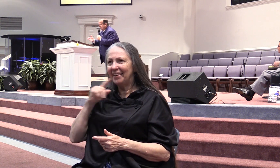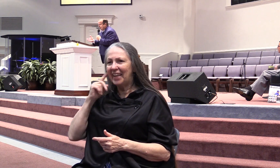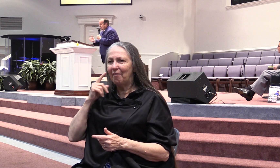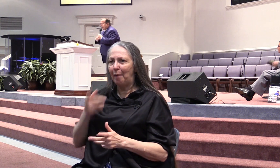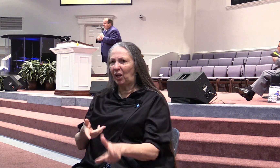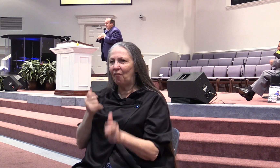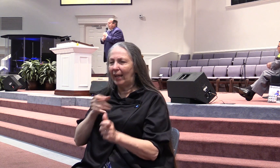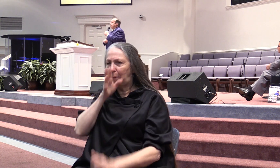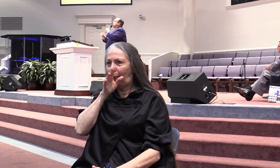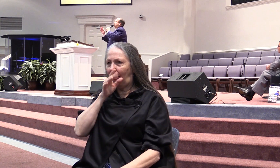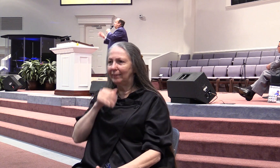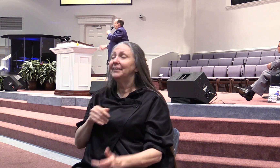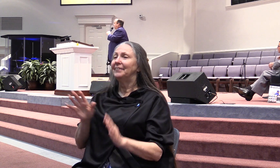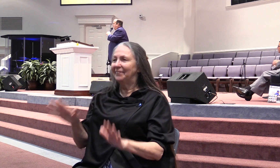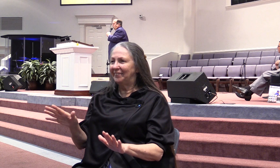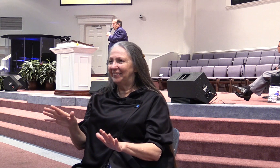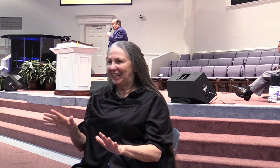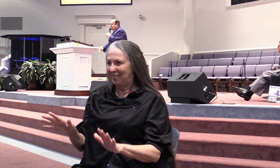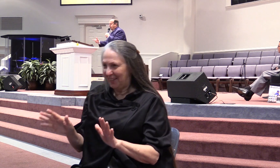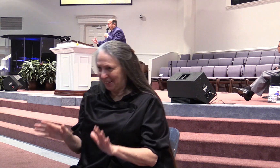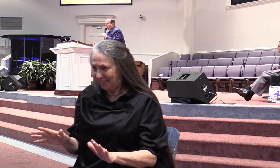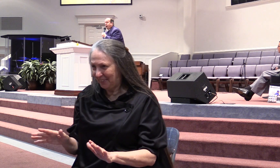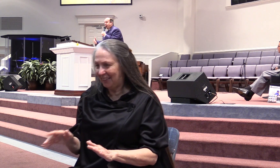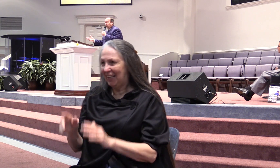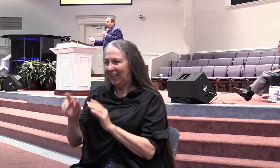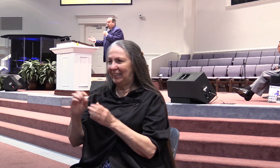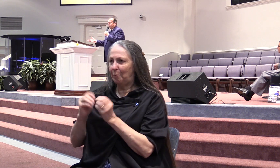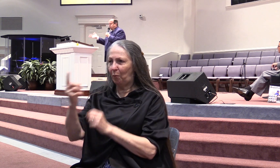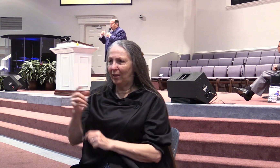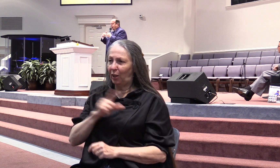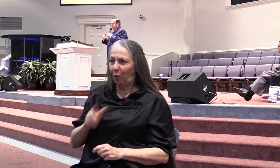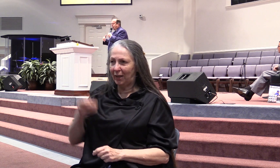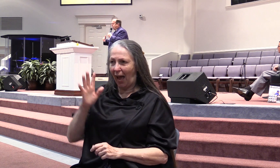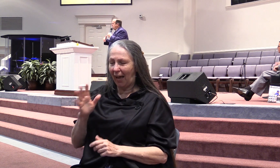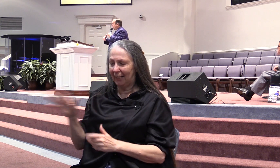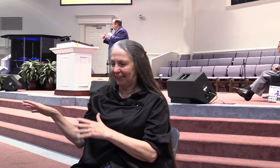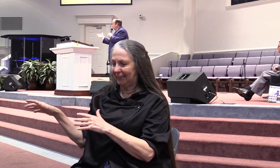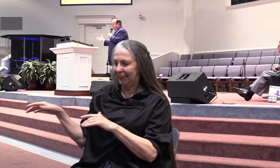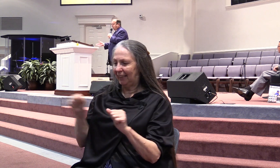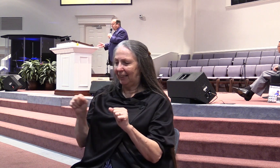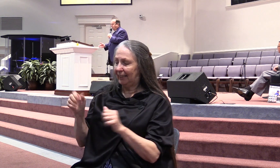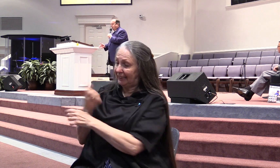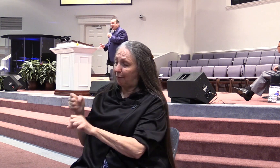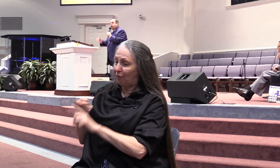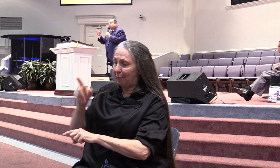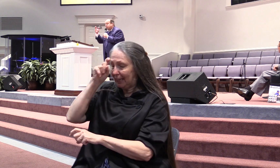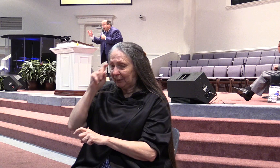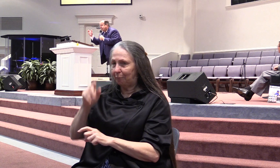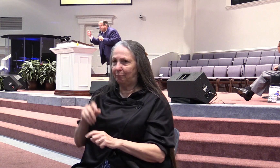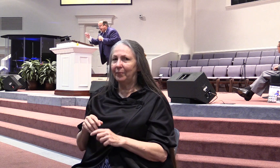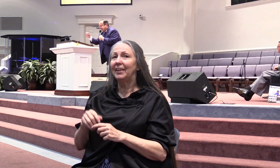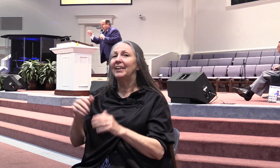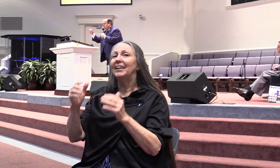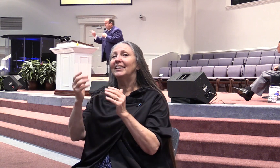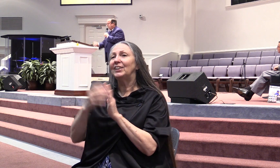fast. Let me just take you through it very quickly. Commandment number 1, I am the Lord God which brought thee out of the land of Egypt, no other gods before me, right? Here's